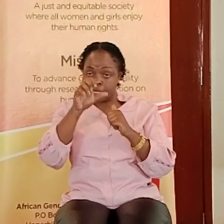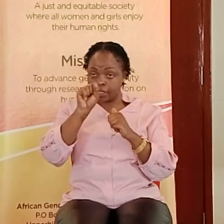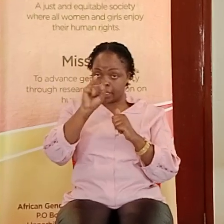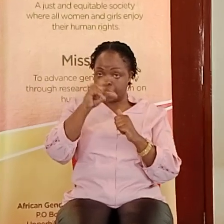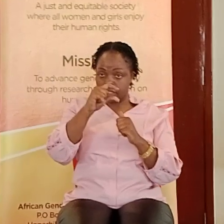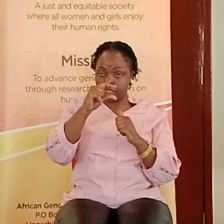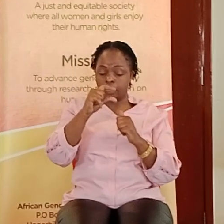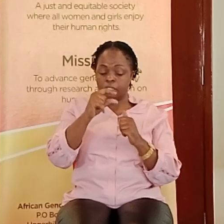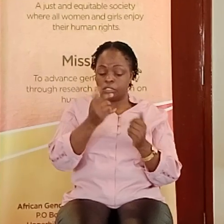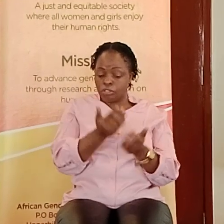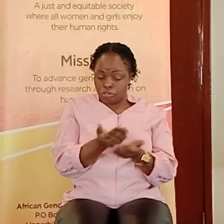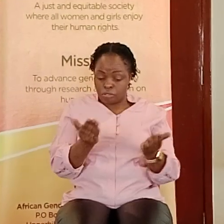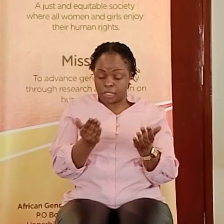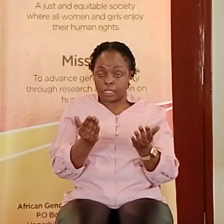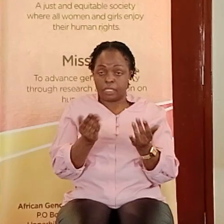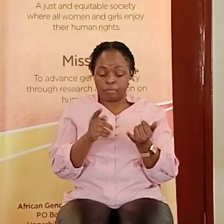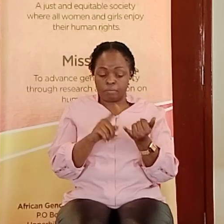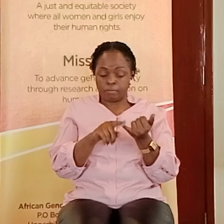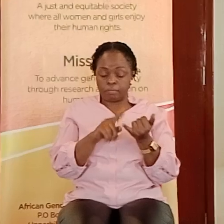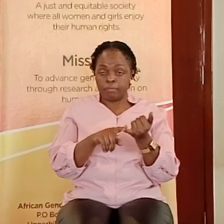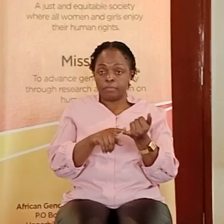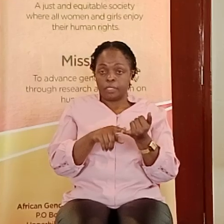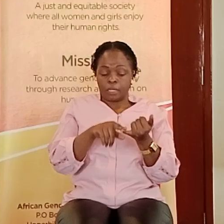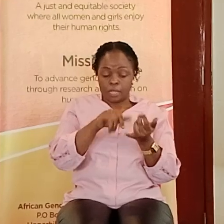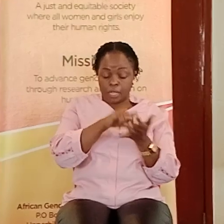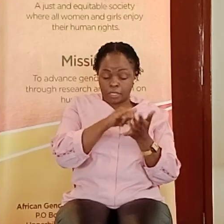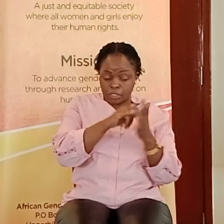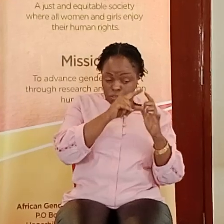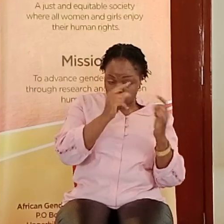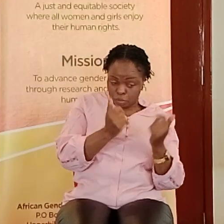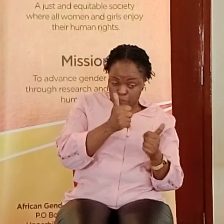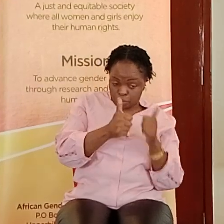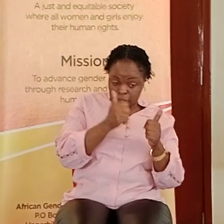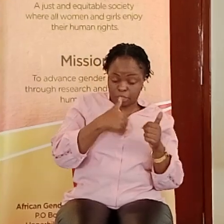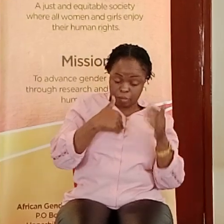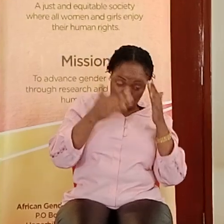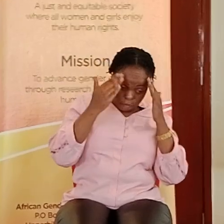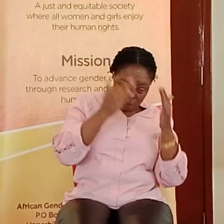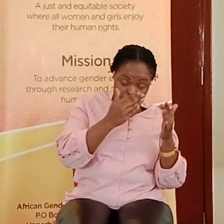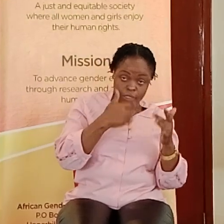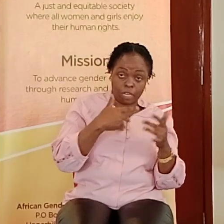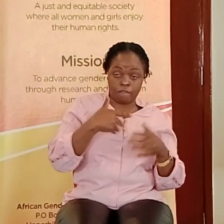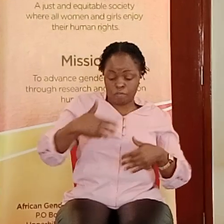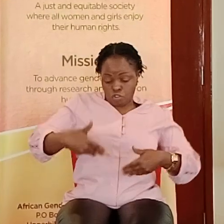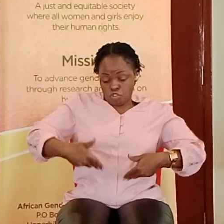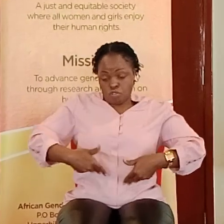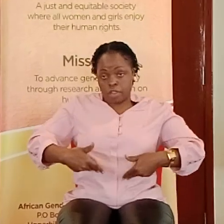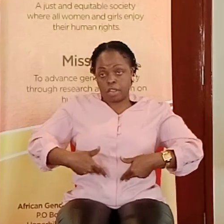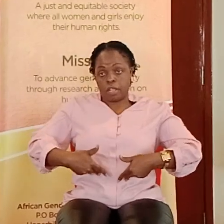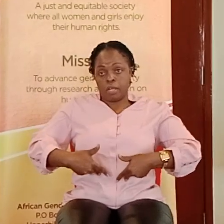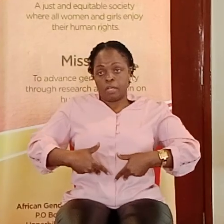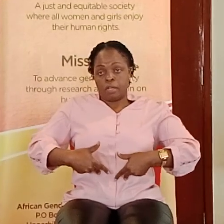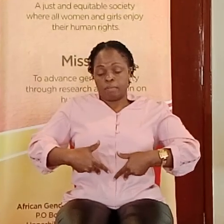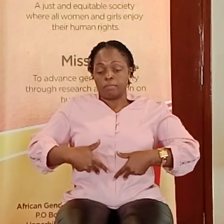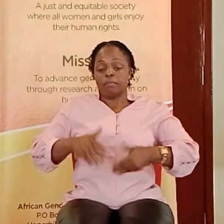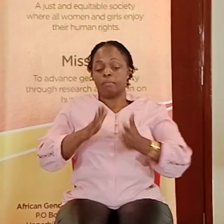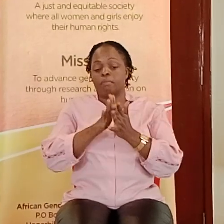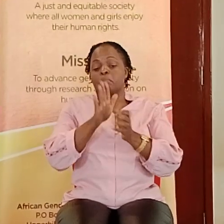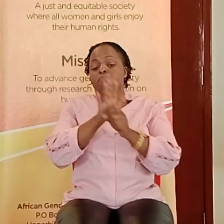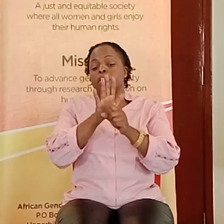children, and that is the group for me I concentrated with. We have youth, who make the majority of this country. We have